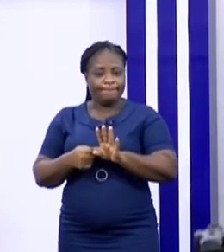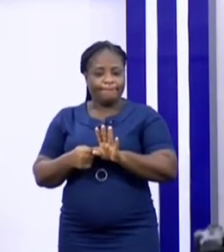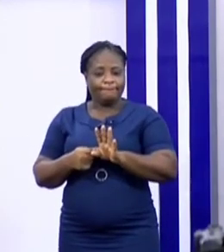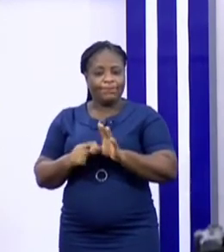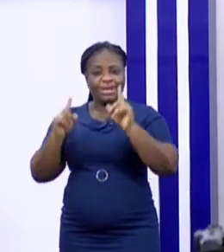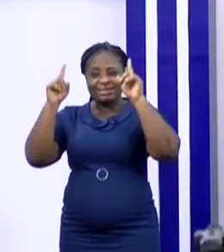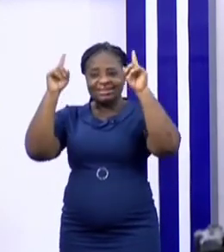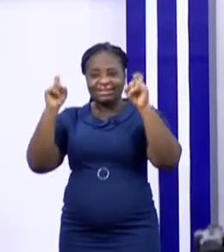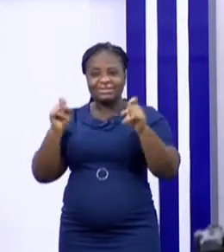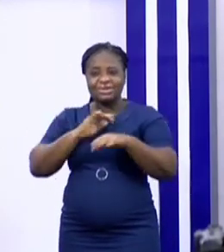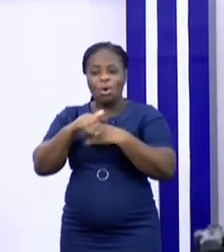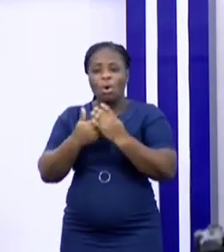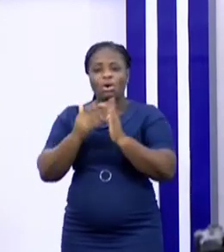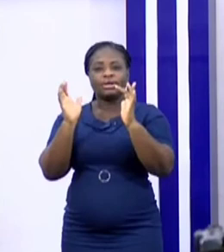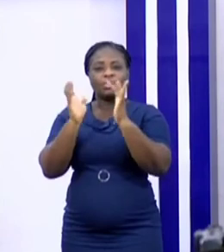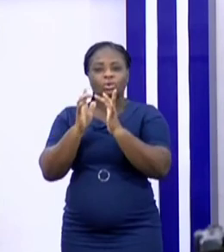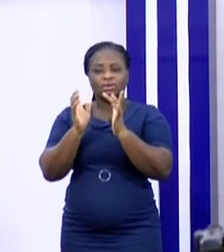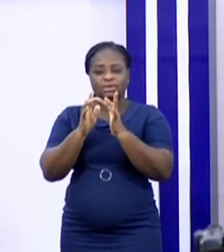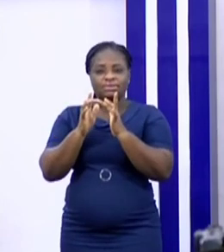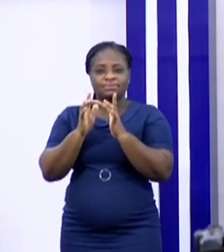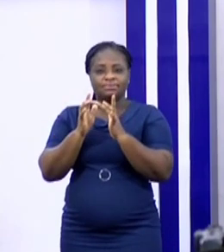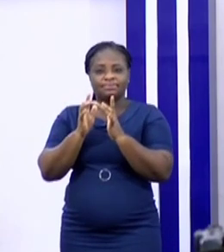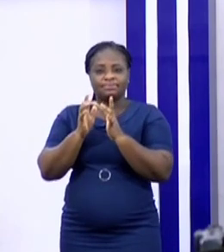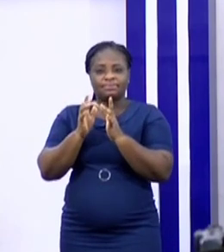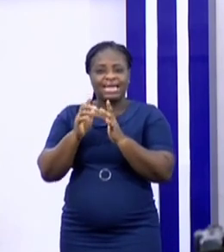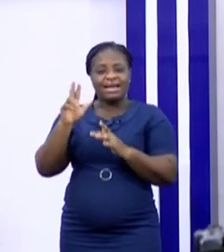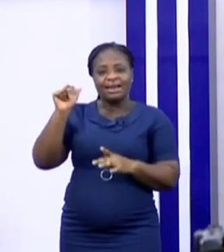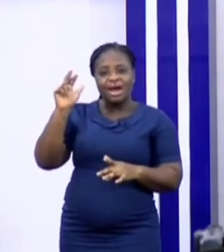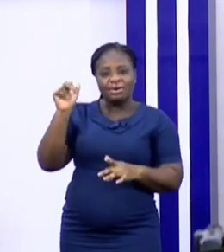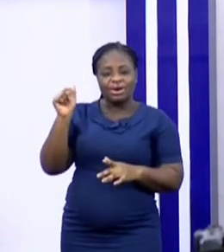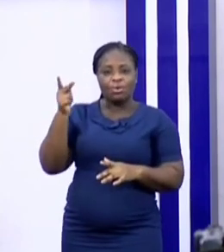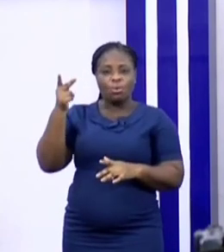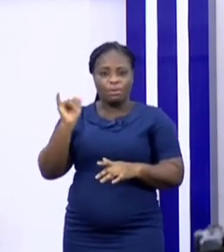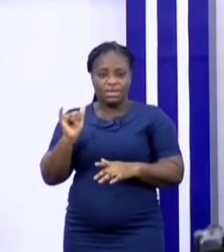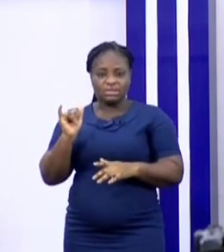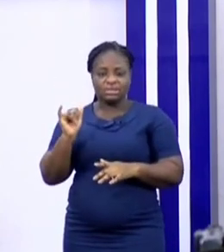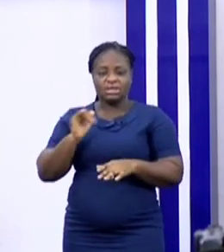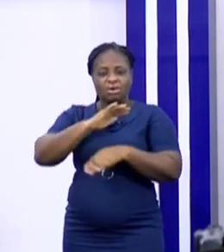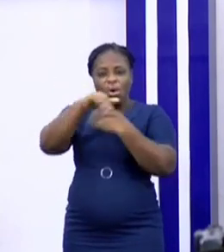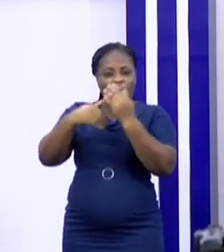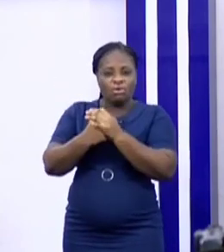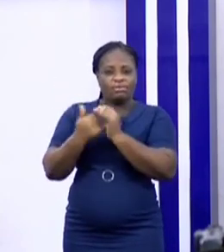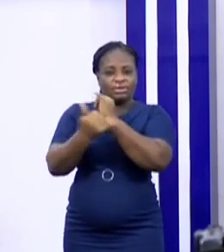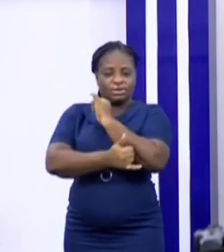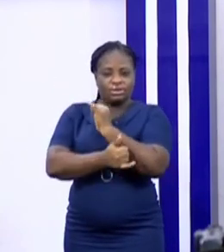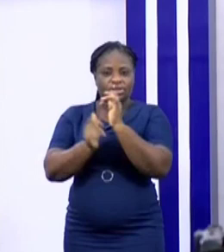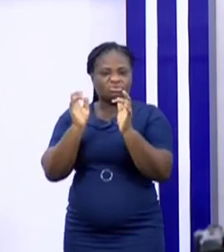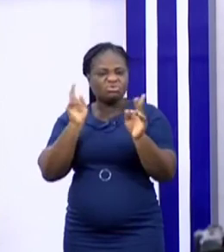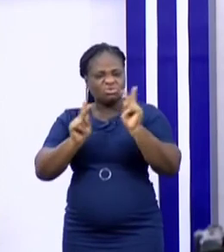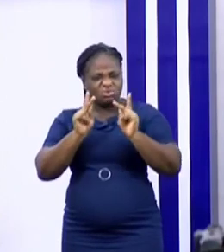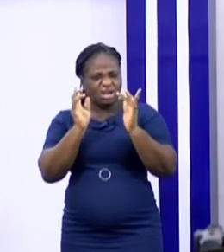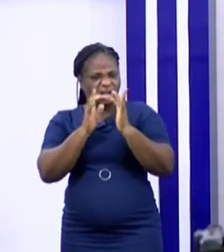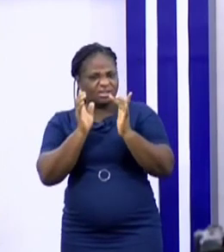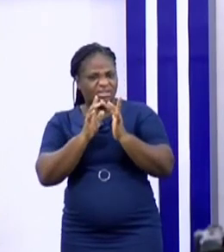We are testing all contacts in Accra, in Kumasi, and across the country, and do their contacts and for them.